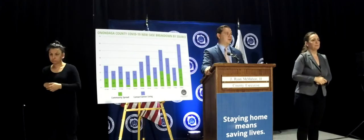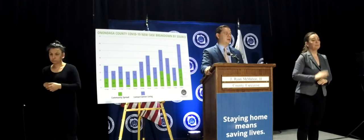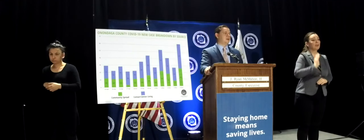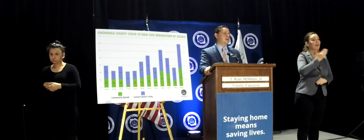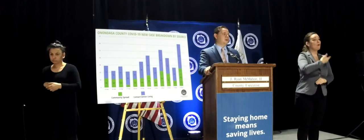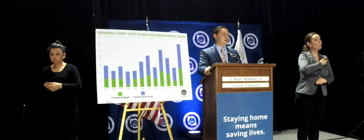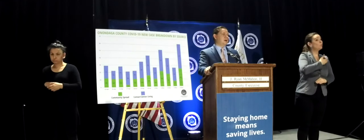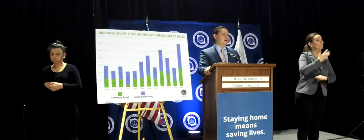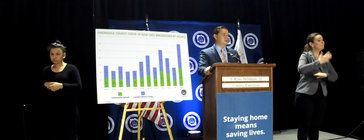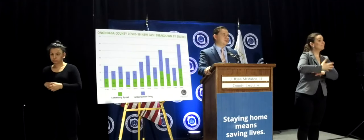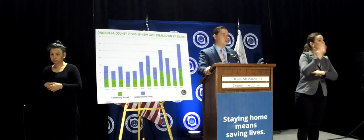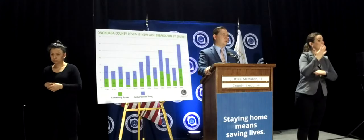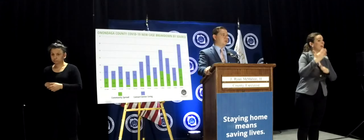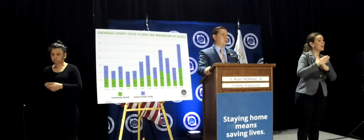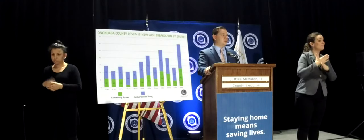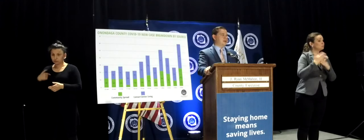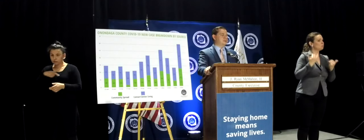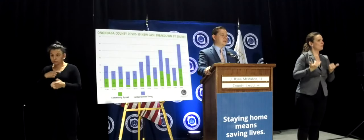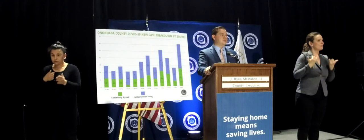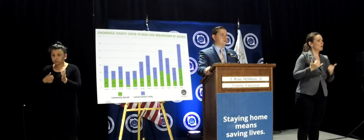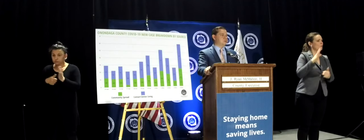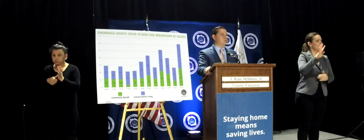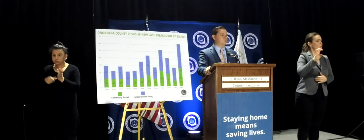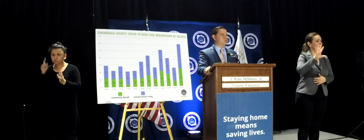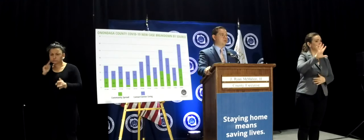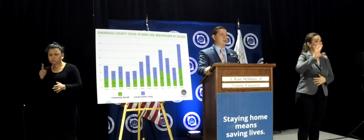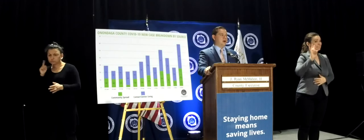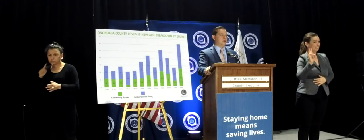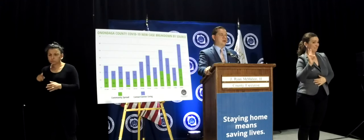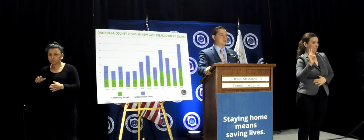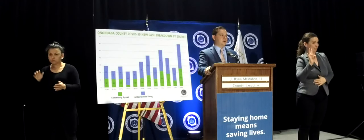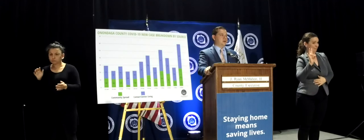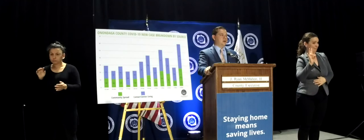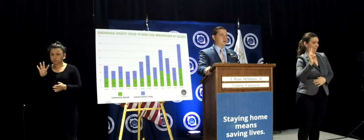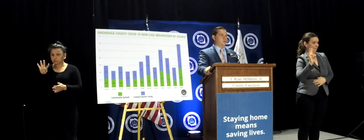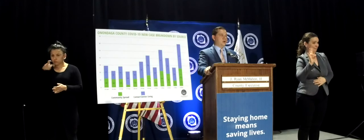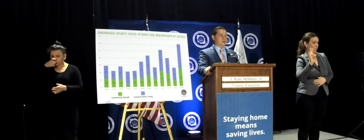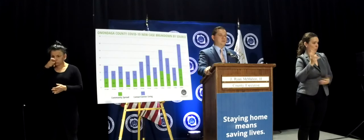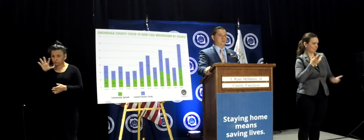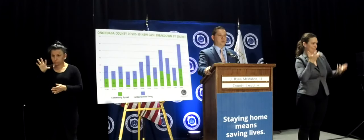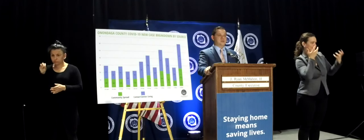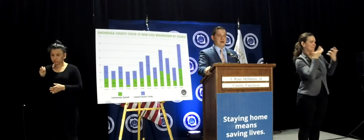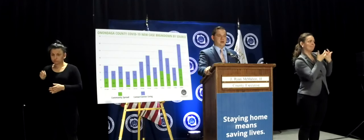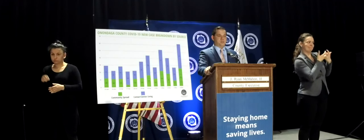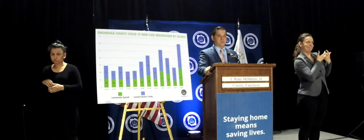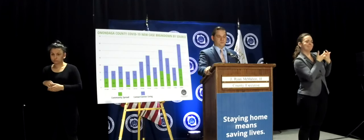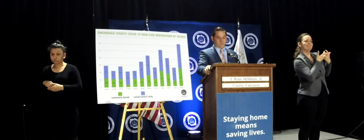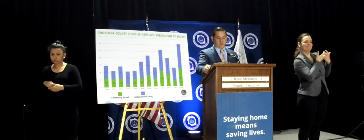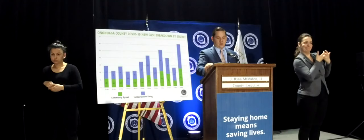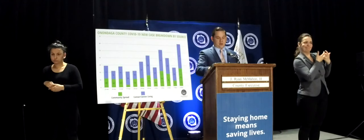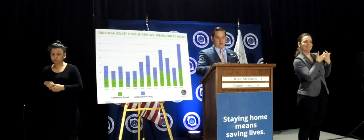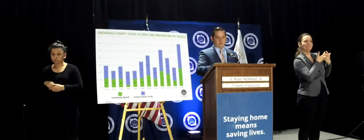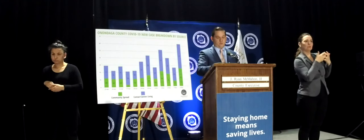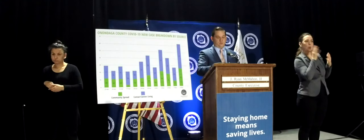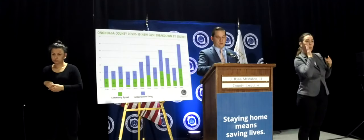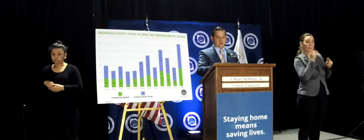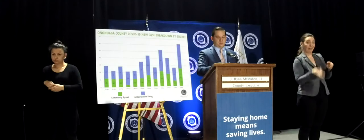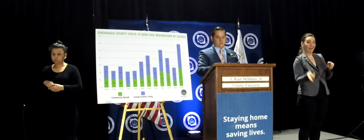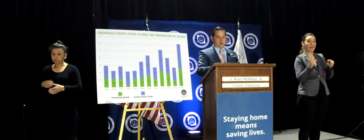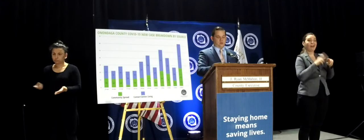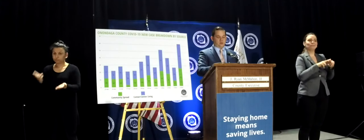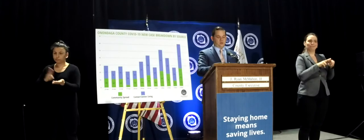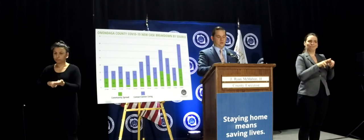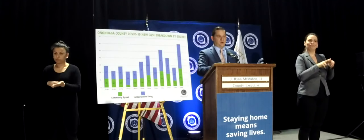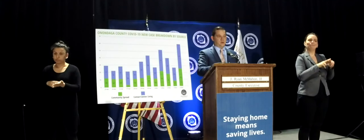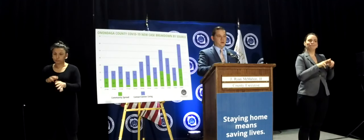Onondaga County. So that's essentially meeting our criteria. We're going to even boost that up. And we talked